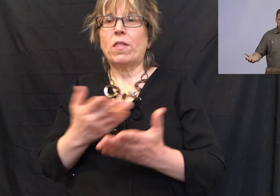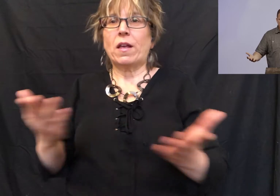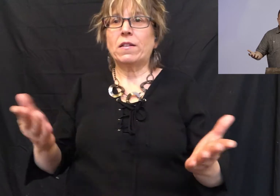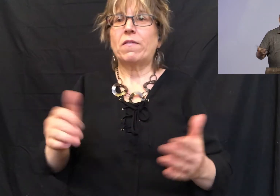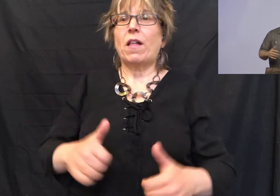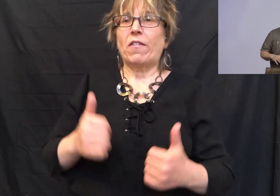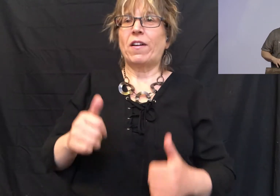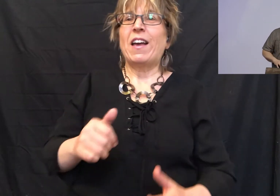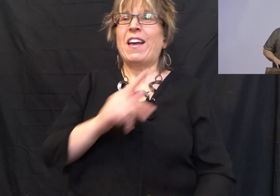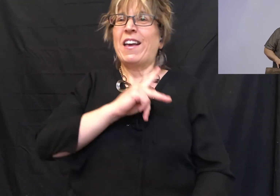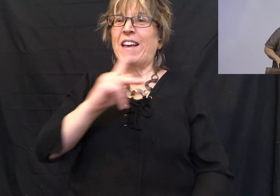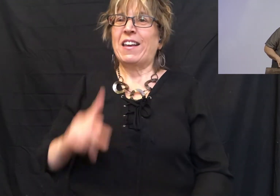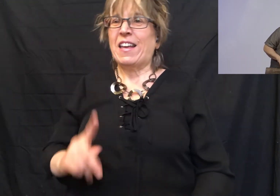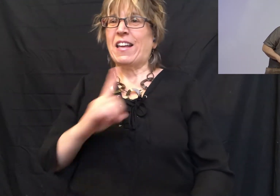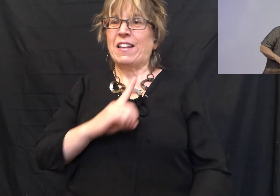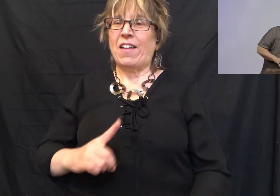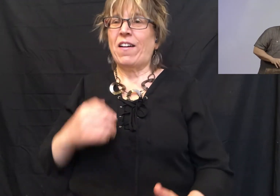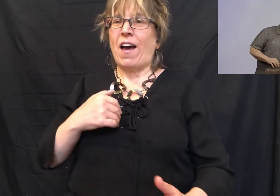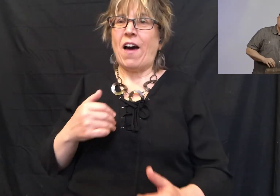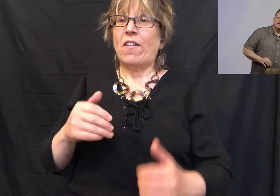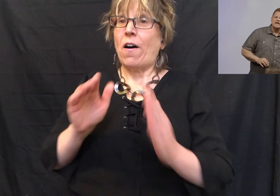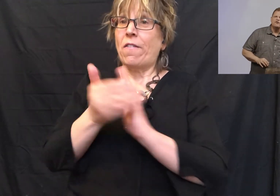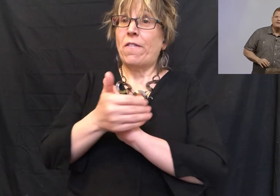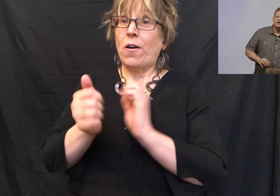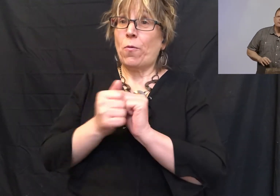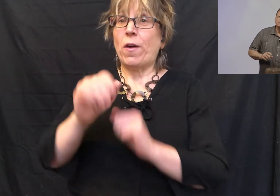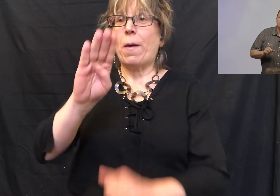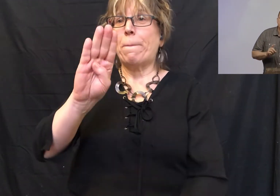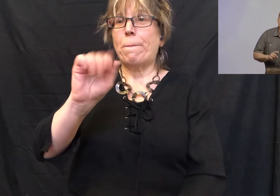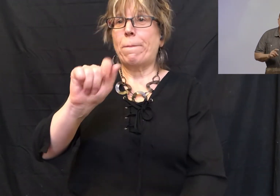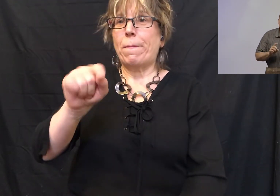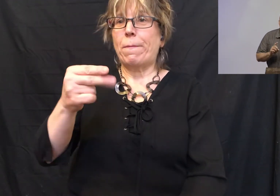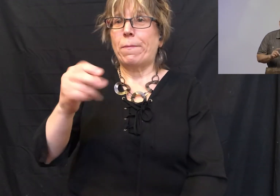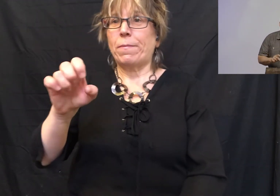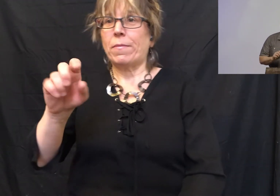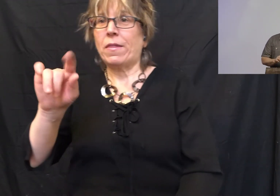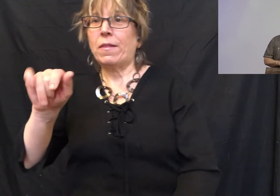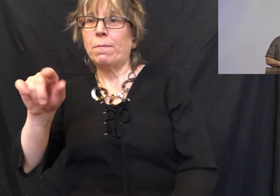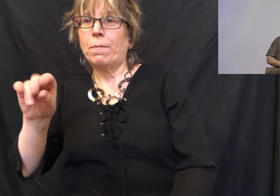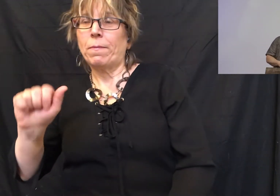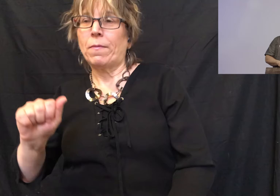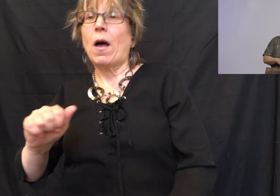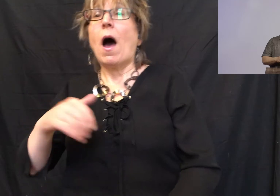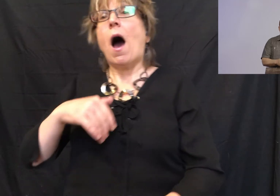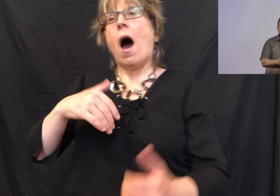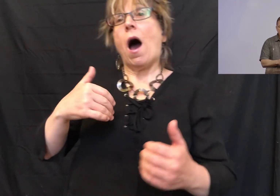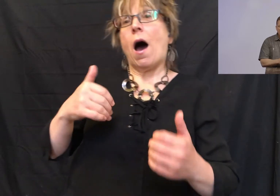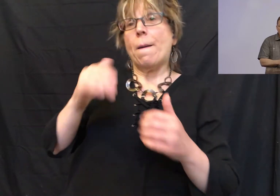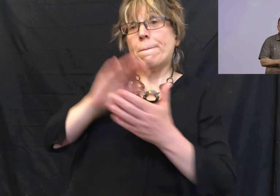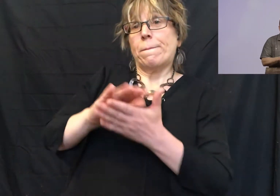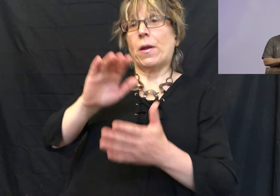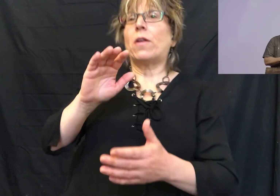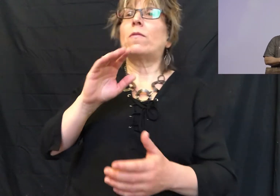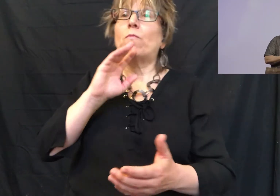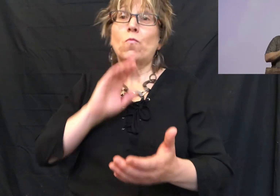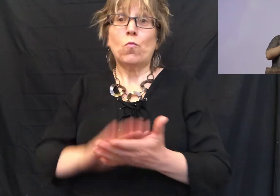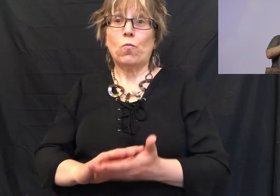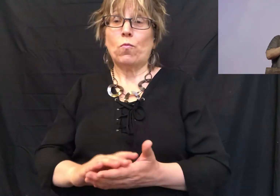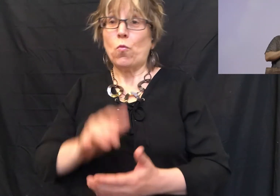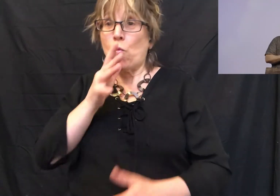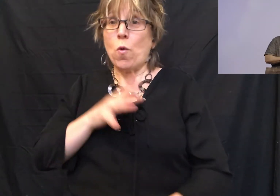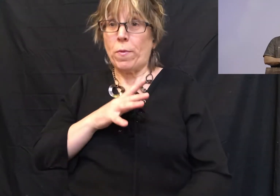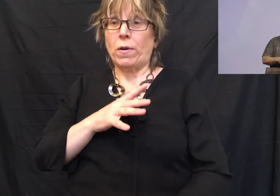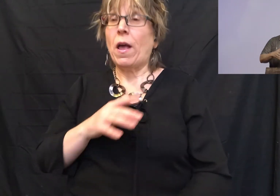David, he had an affair with Bathsheba. He had an affair with a married woman. And then he had that married